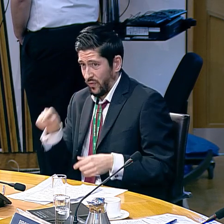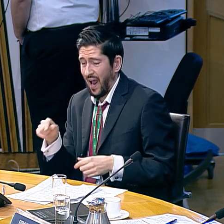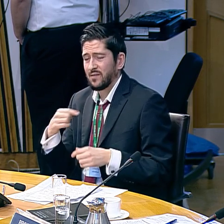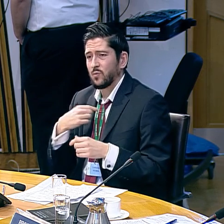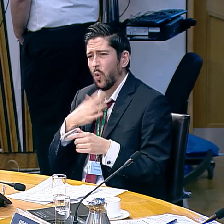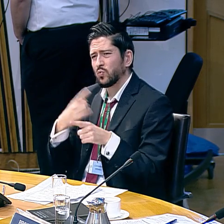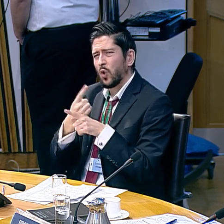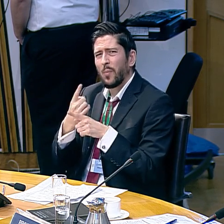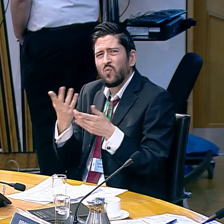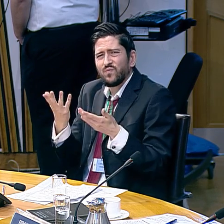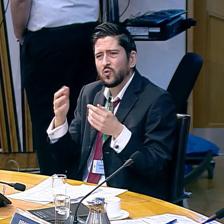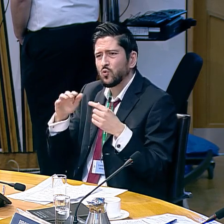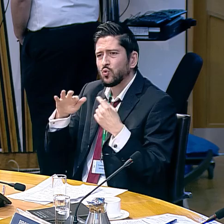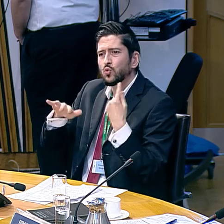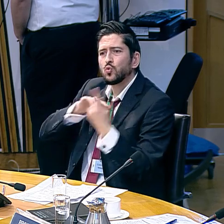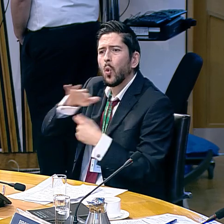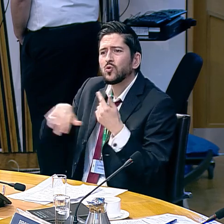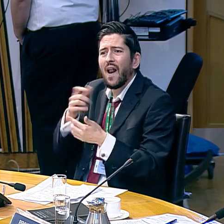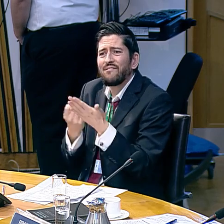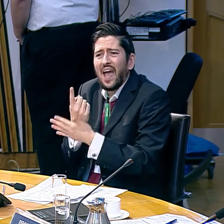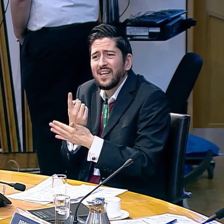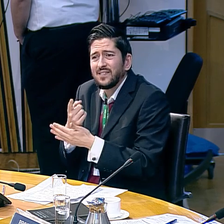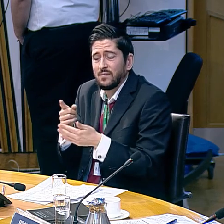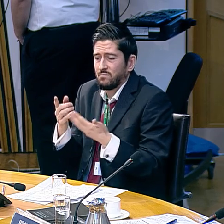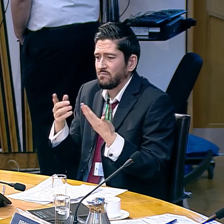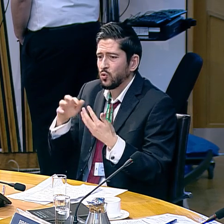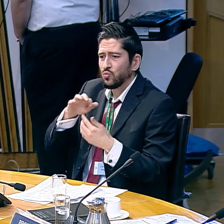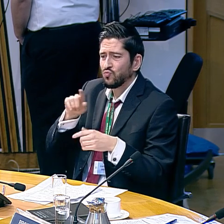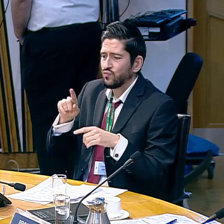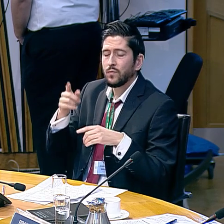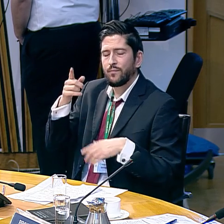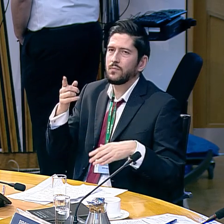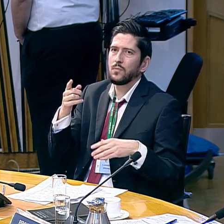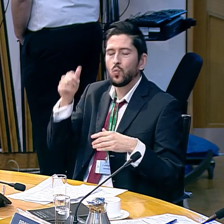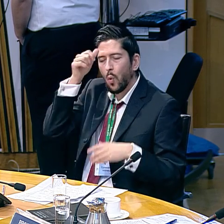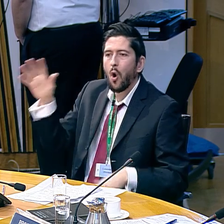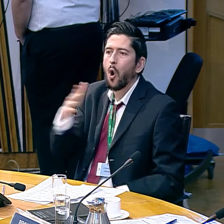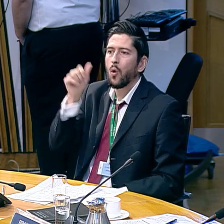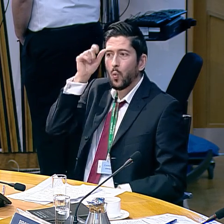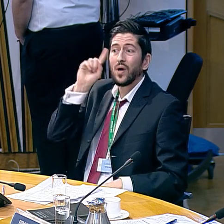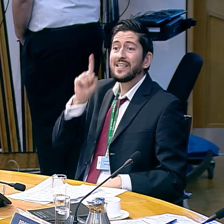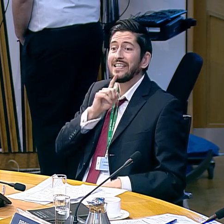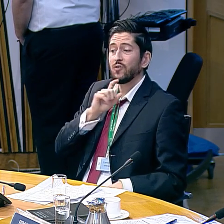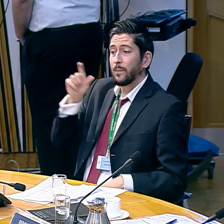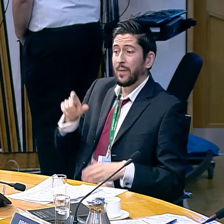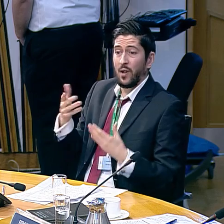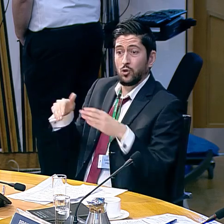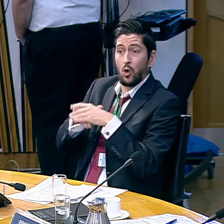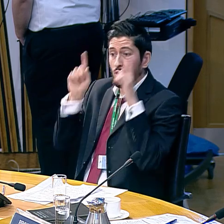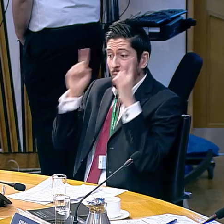students. Also linked to that, things like social events. I know that a lot of hearing